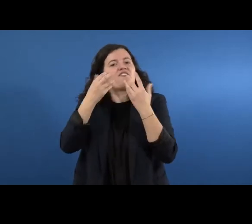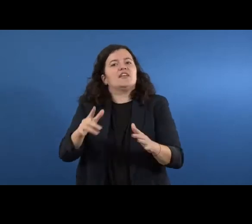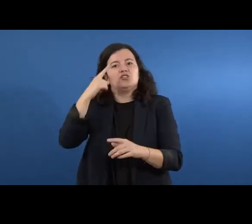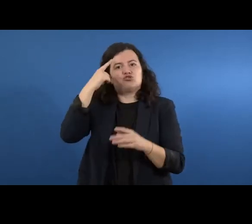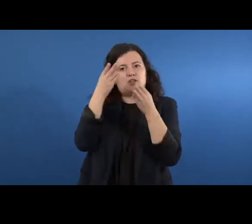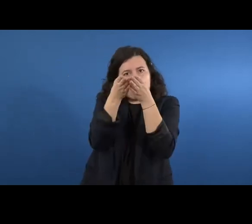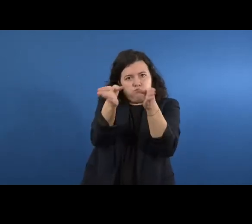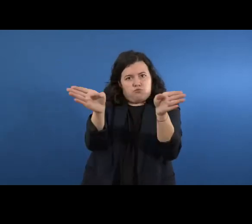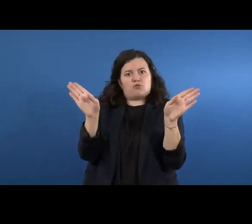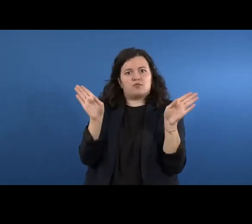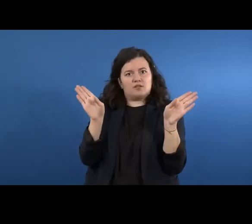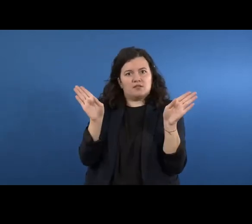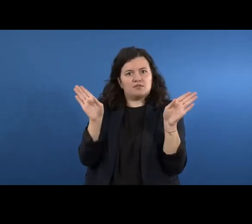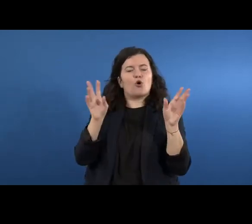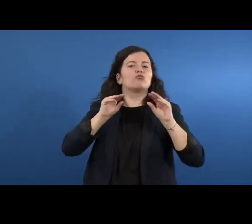training programs.